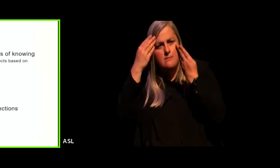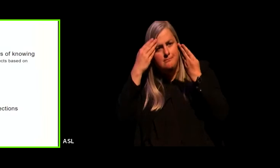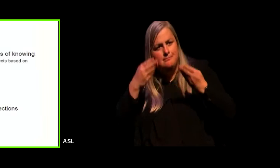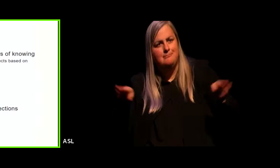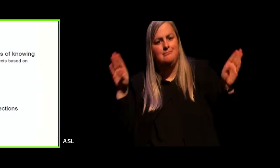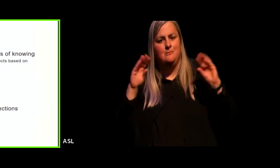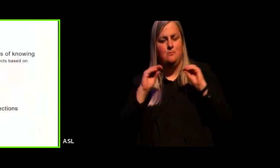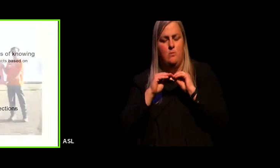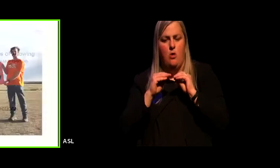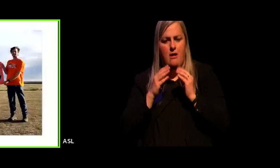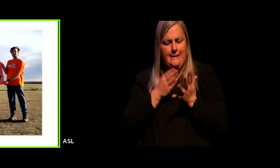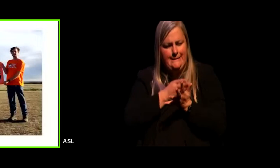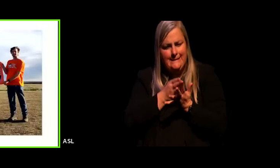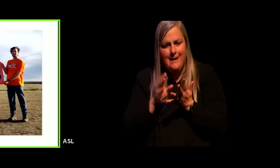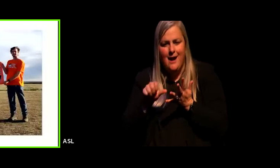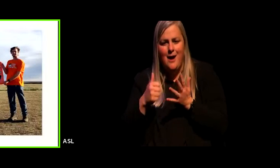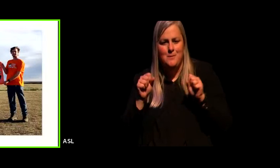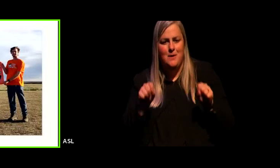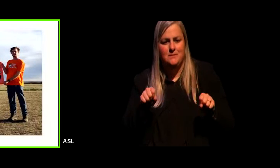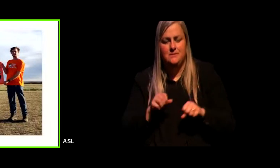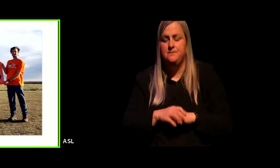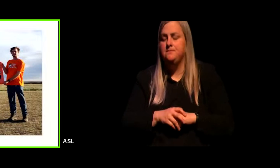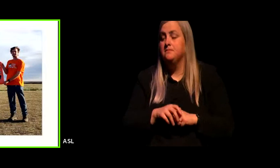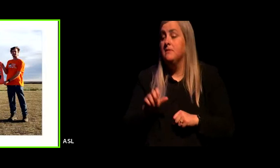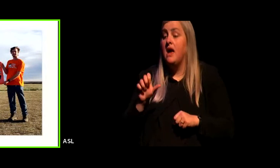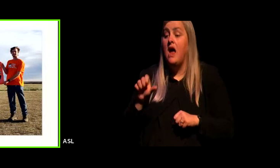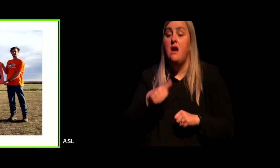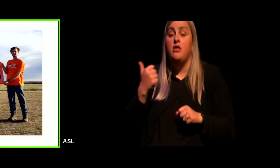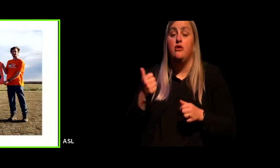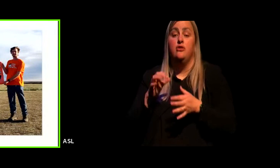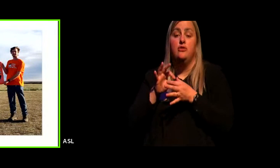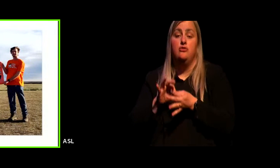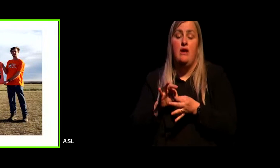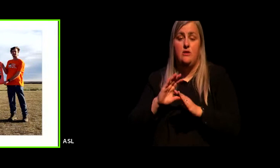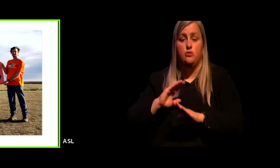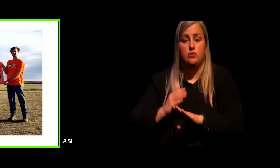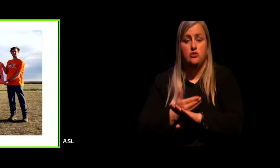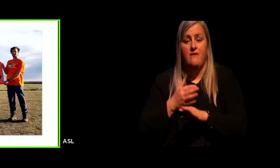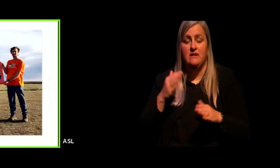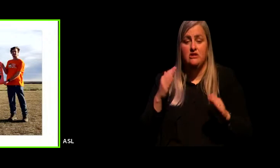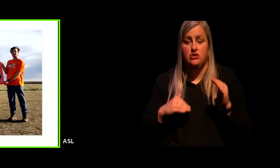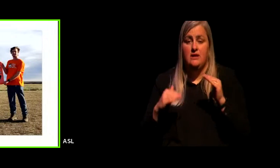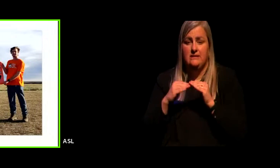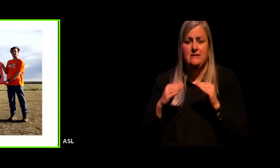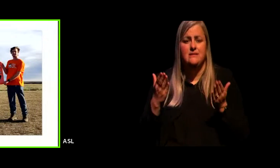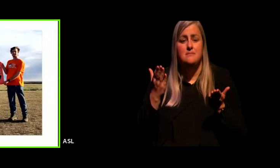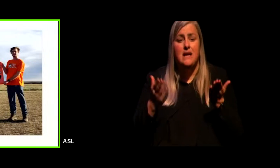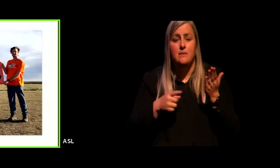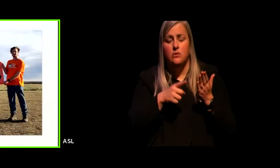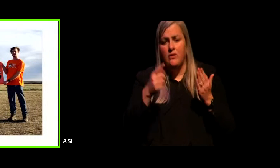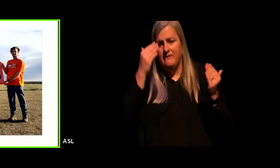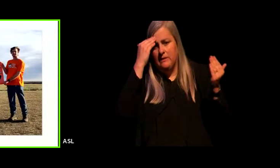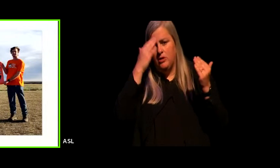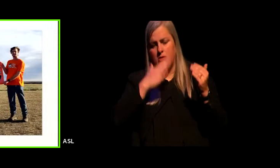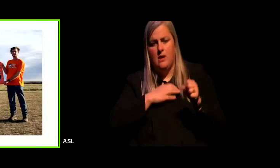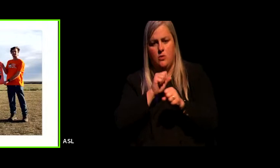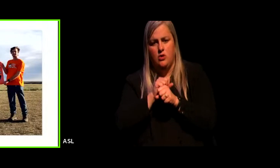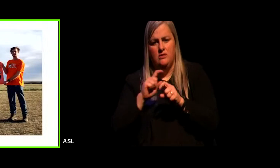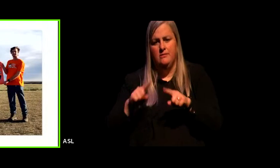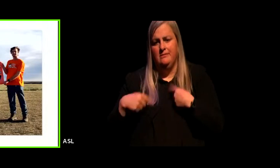There's another part to restorative justice that I will briefly talk about today. And some of you may be familiar with the work I've been doing over the past few